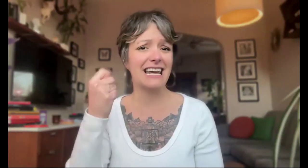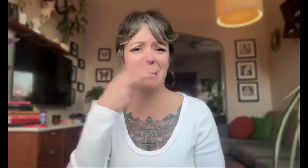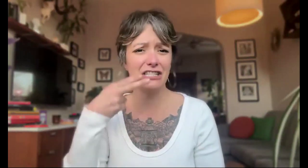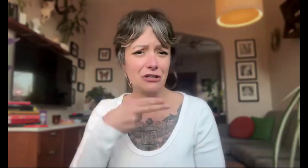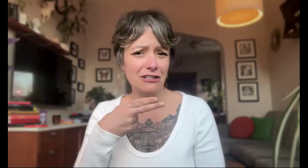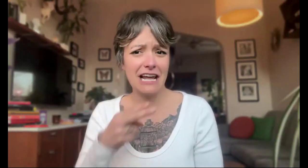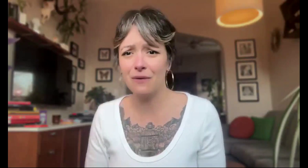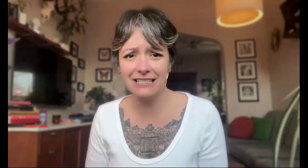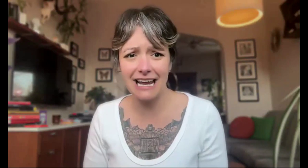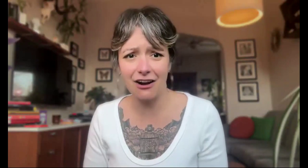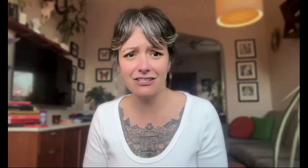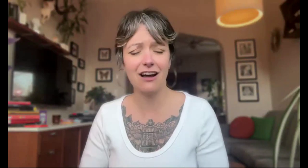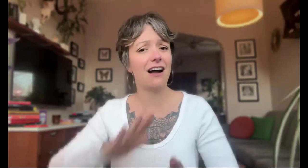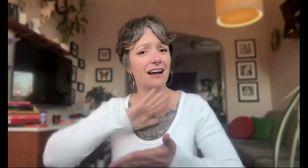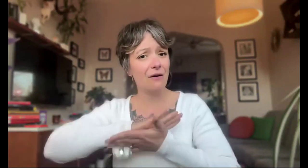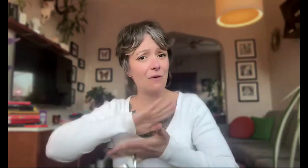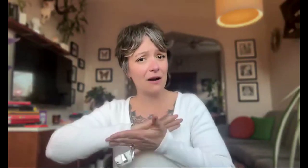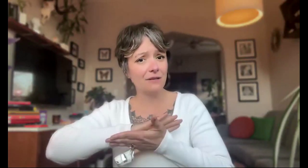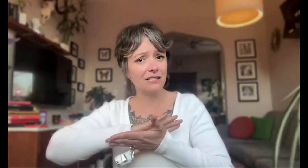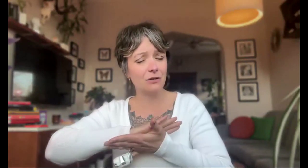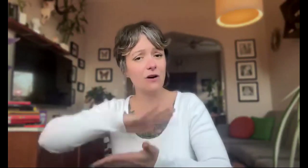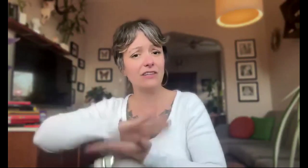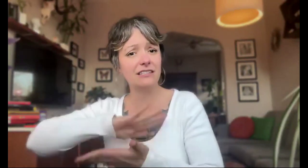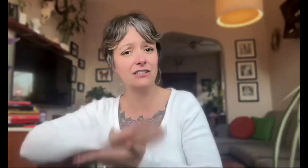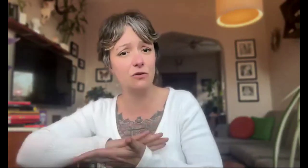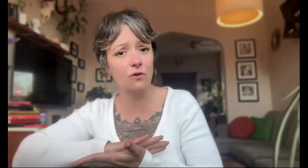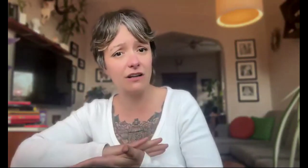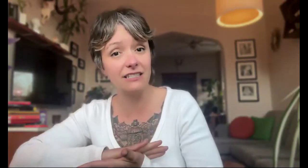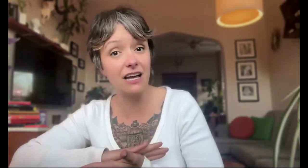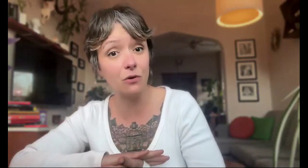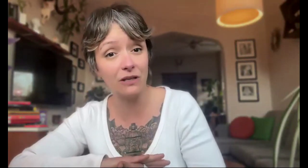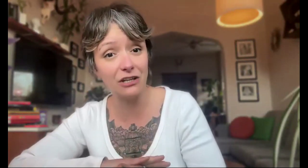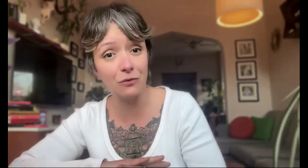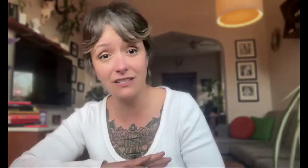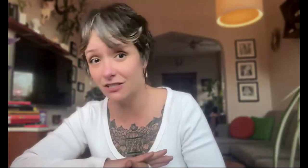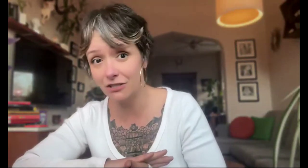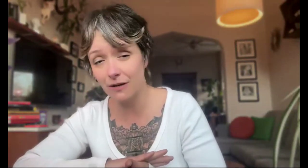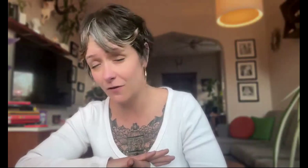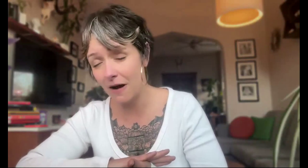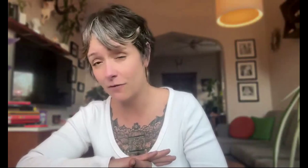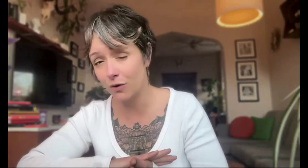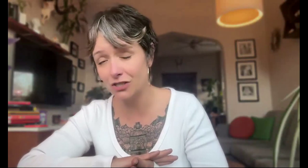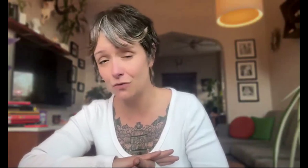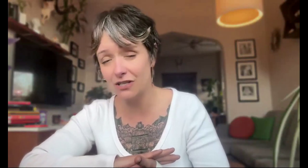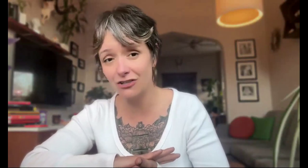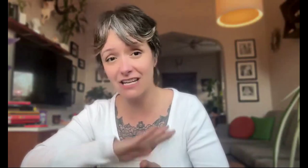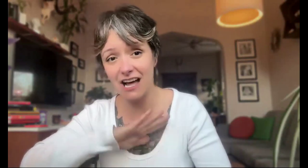It is Thursday. We sang our song. Welcome to school. This is school. It's also a really good one to do if you have the word school in your